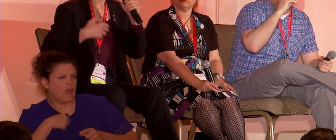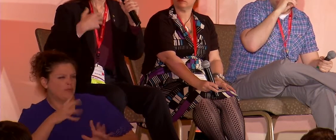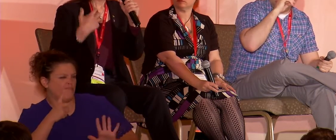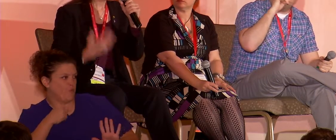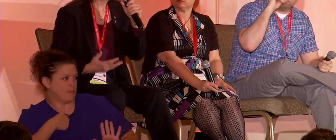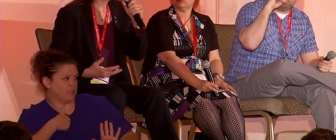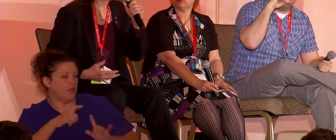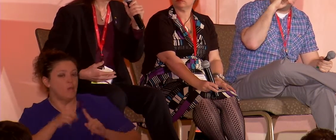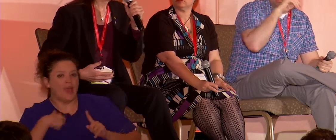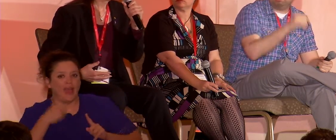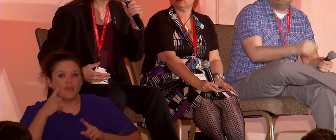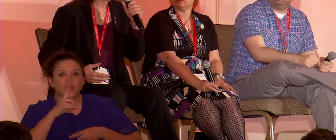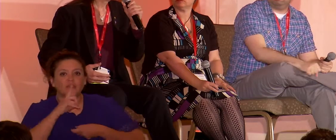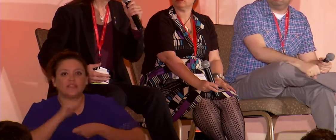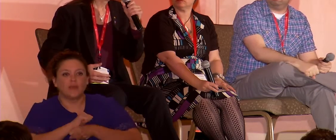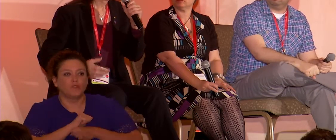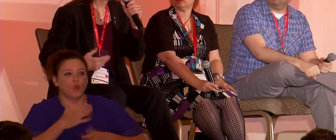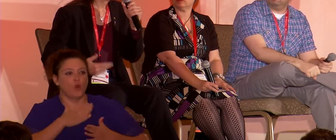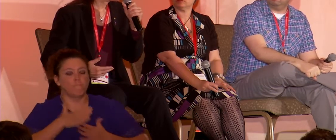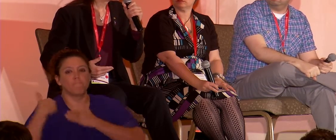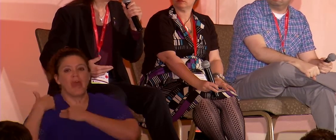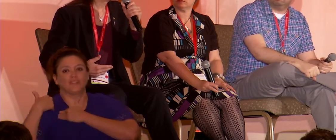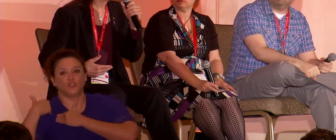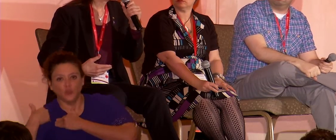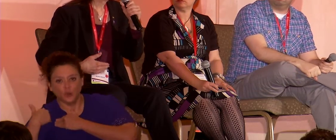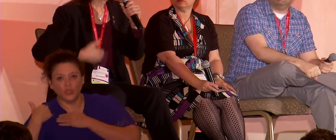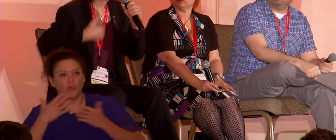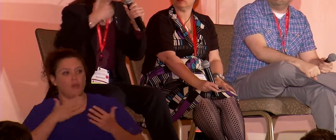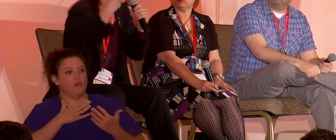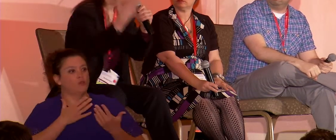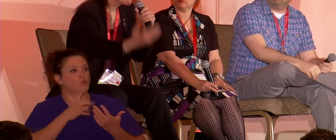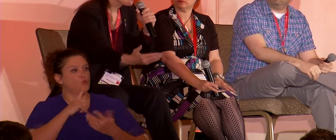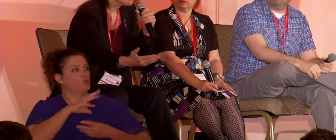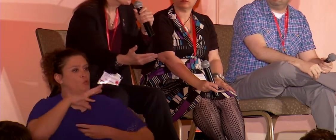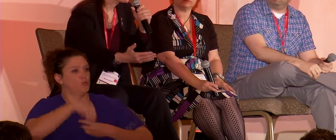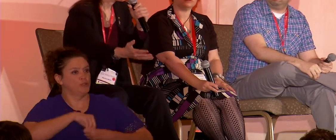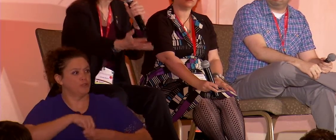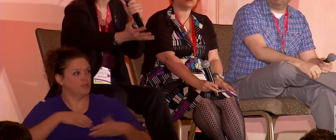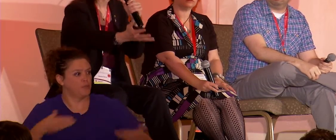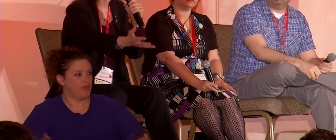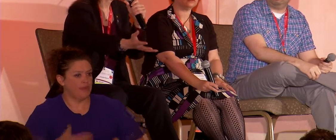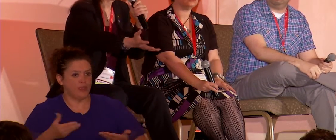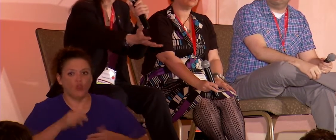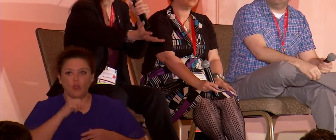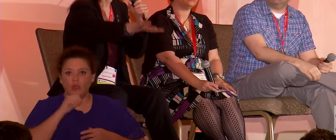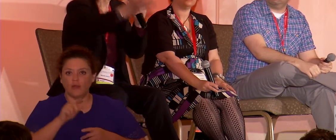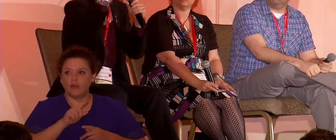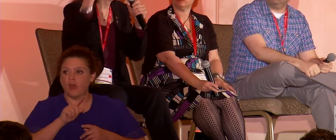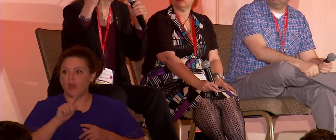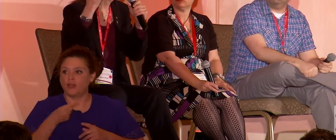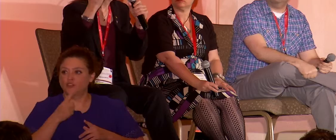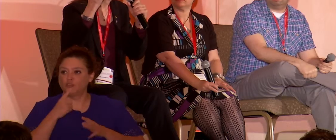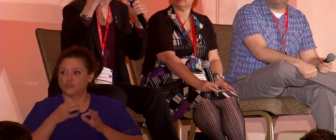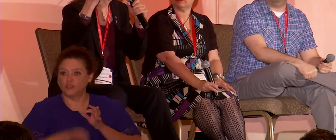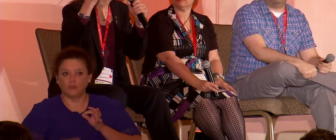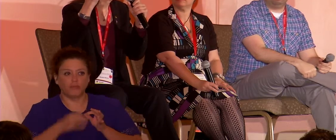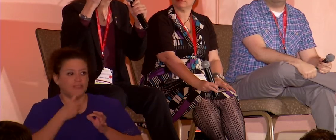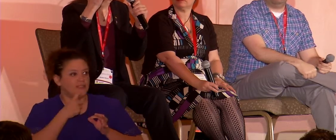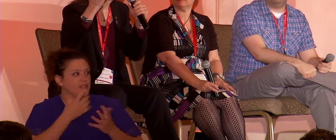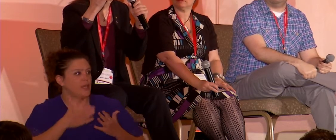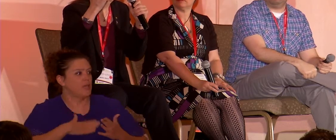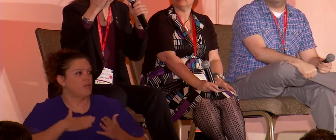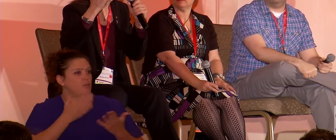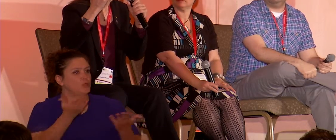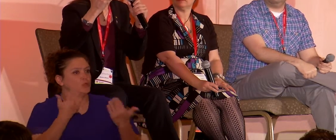I think it is absolutely my duty and my responsibility to participate here, not just simply to ask you to come and